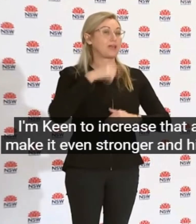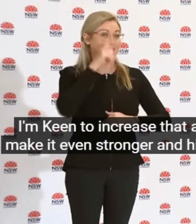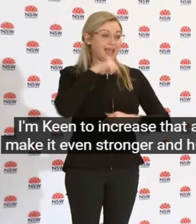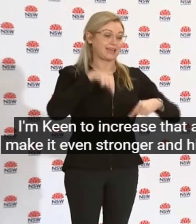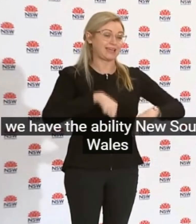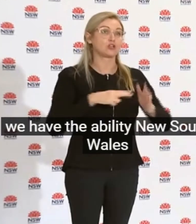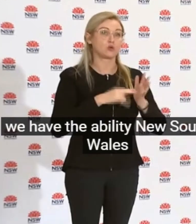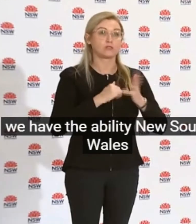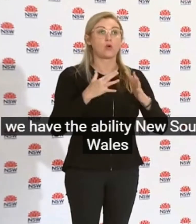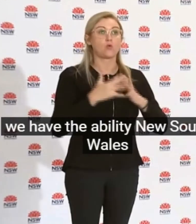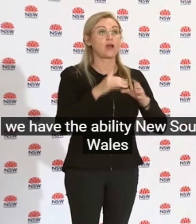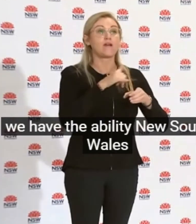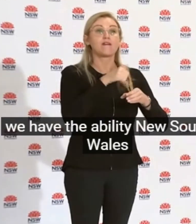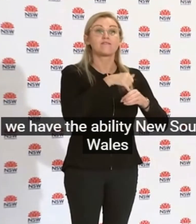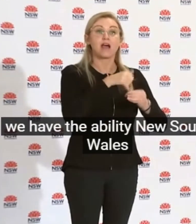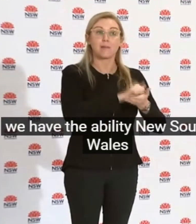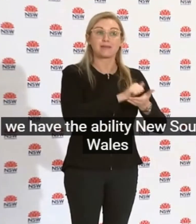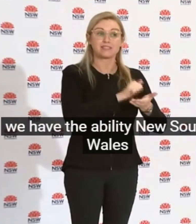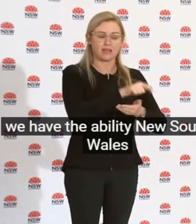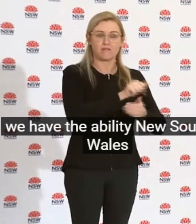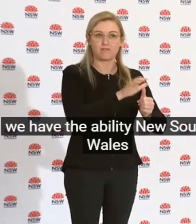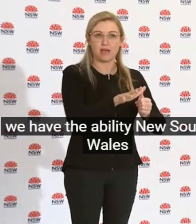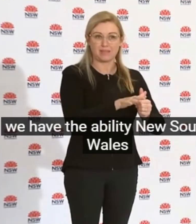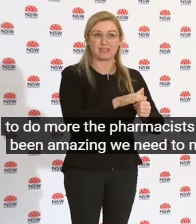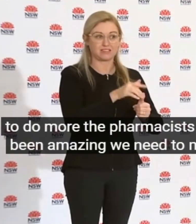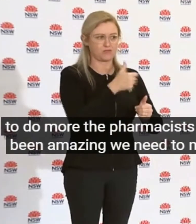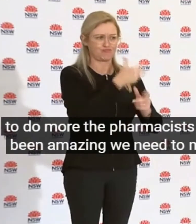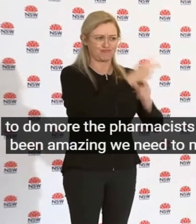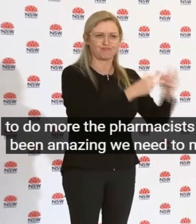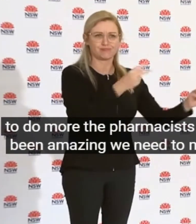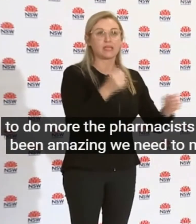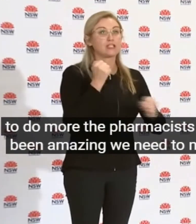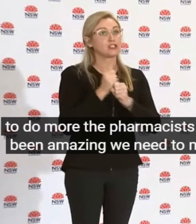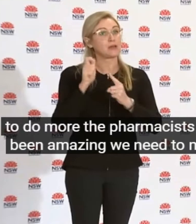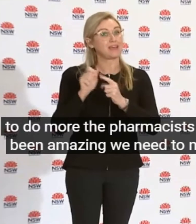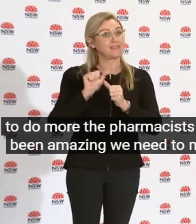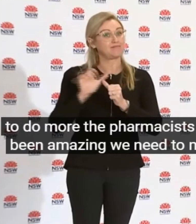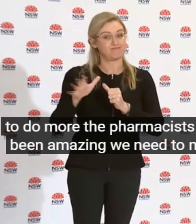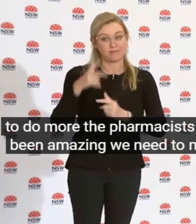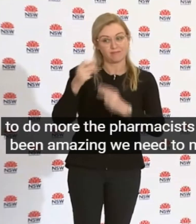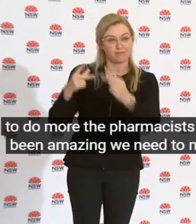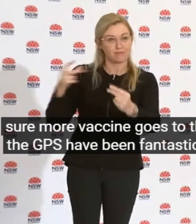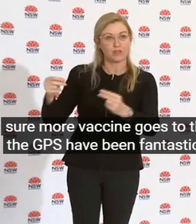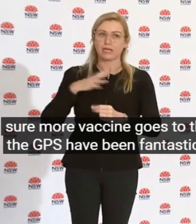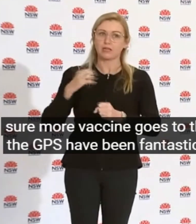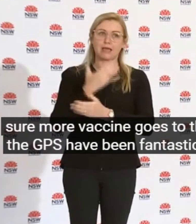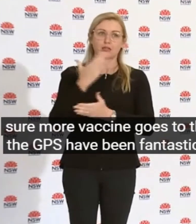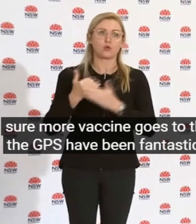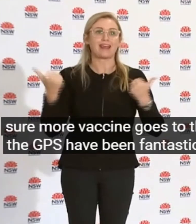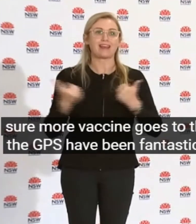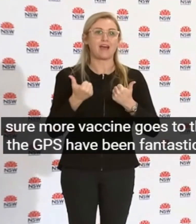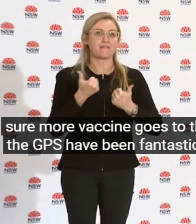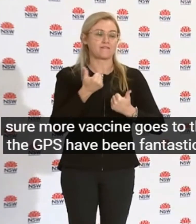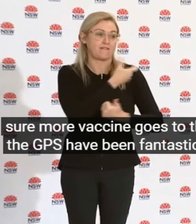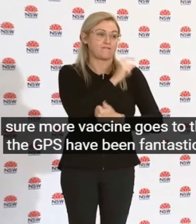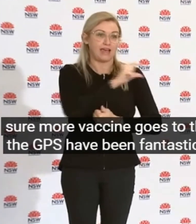been amazing. We need to make sure more vaccine goes to them. The GPs have been fantastic. We need to make sure more vaccine goes to them. But also through our New